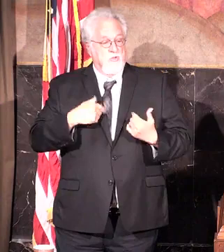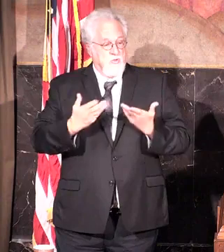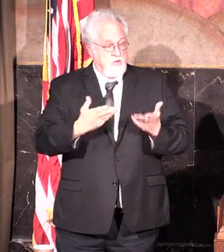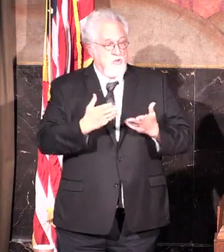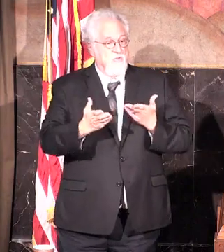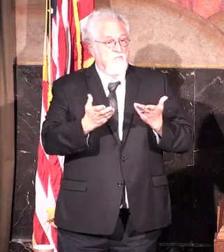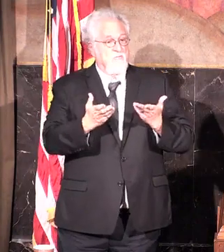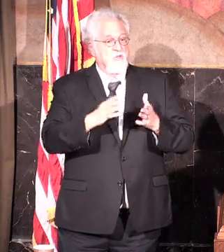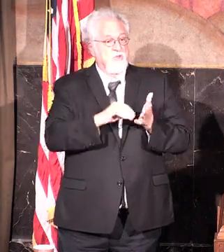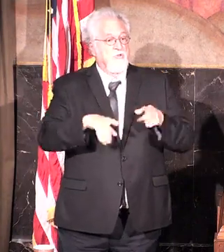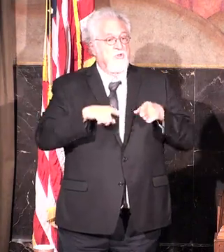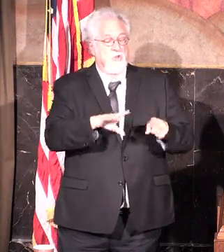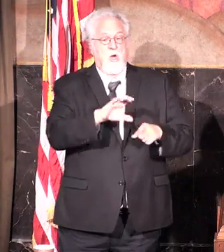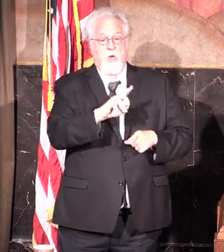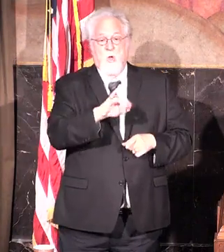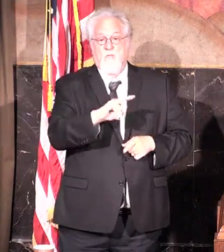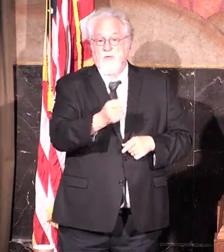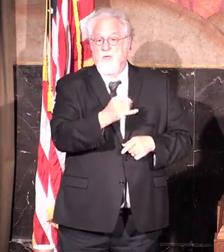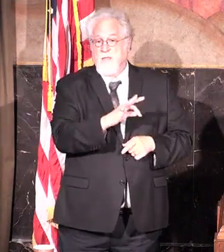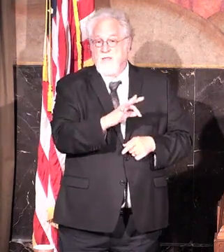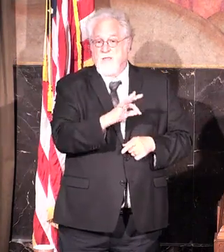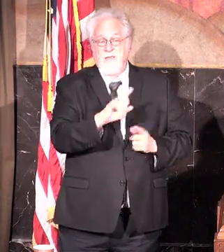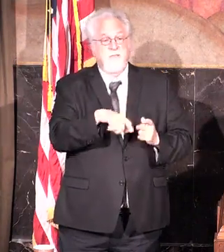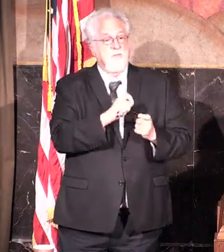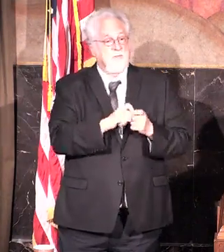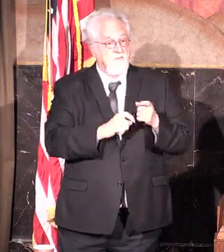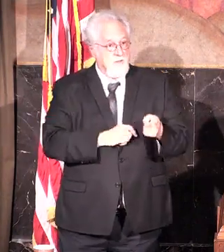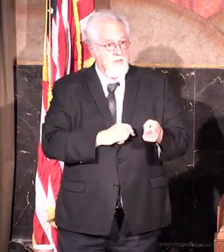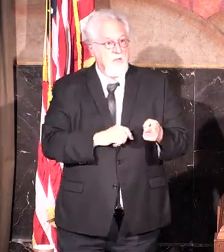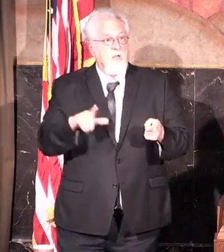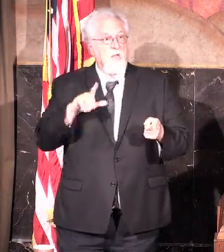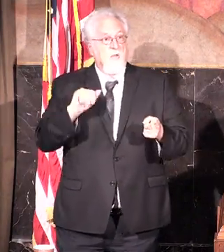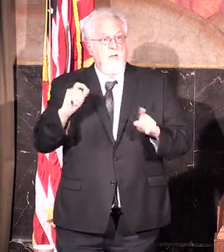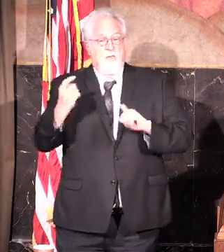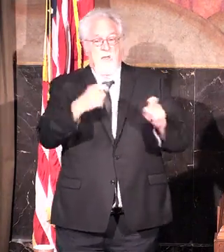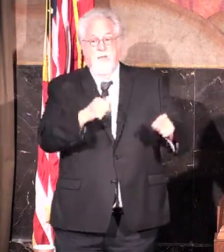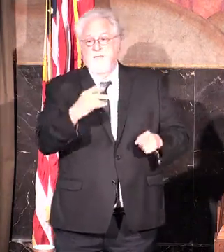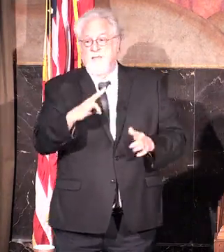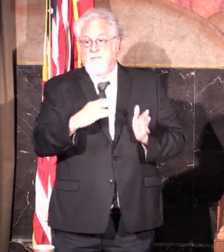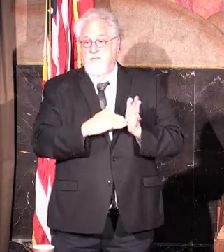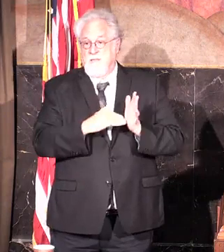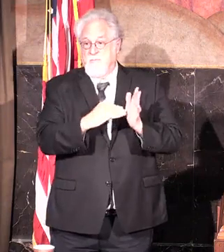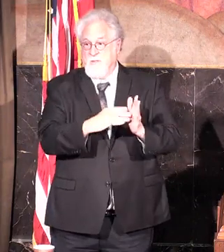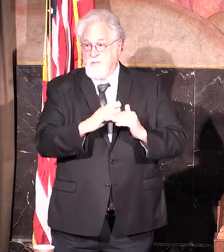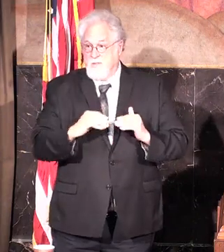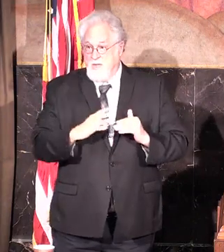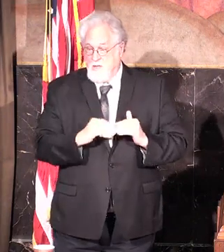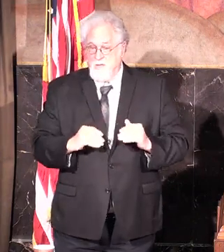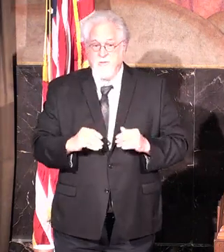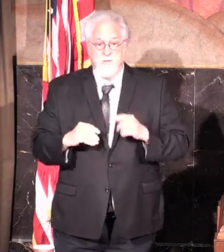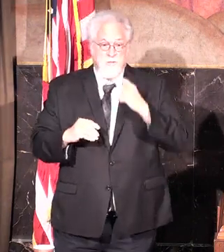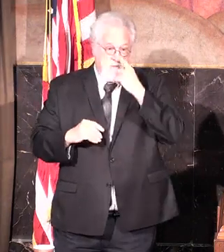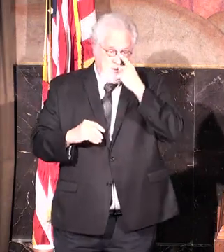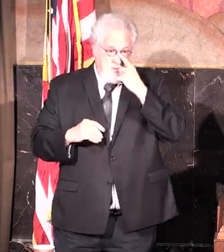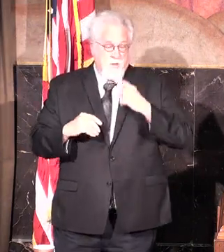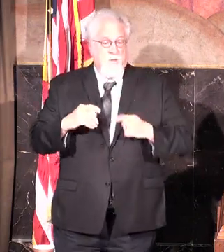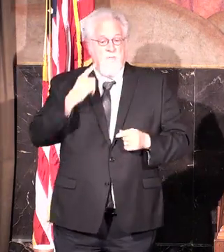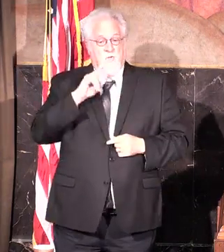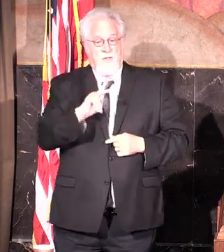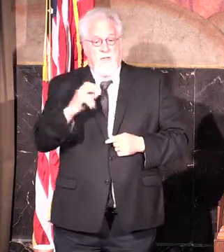during the COVID-19 pandemic. Specifically, Louisiana was awarded $17 million of the Rethink